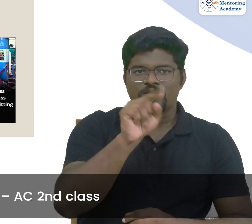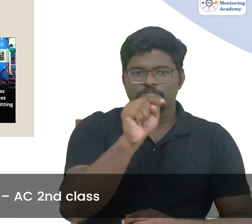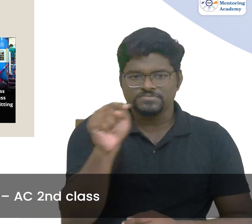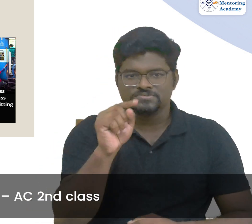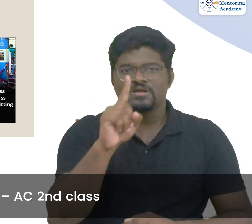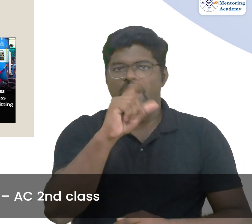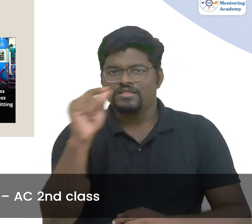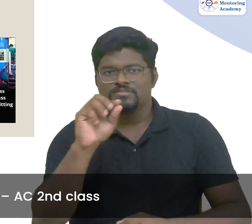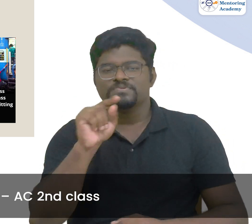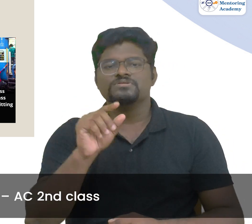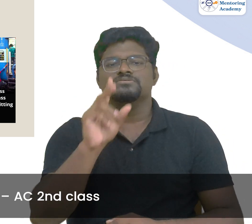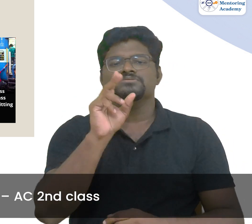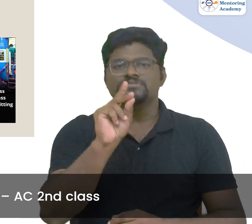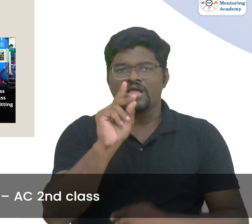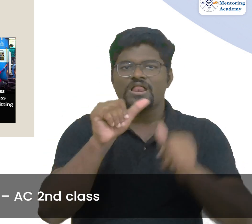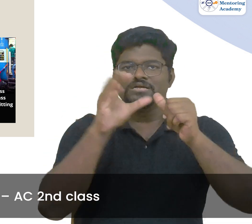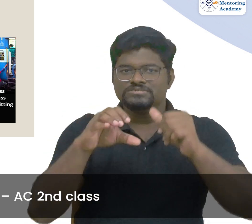051 to 100 AC second class,